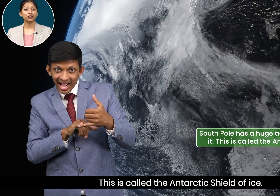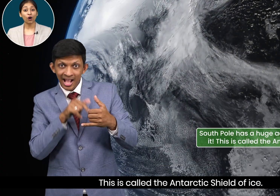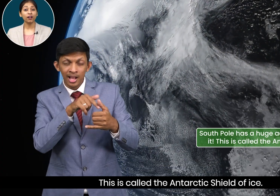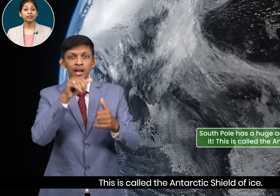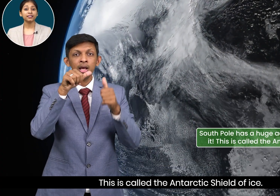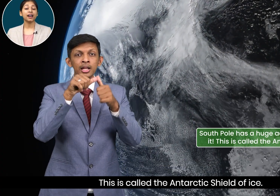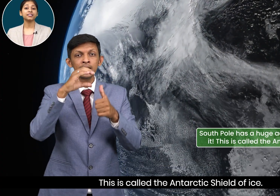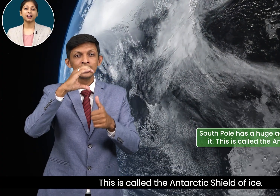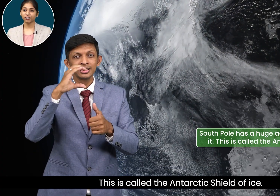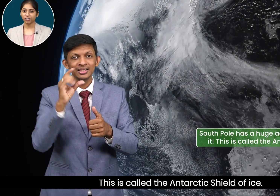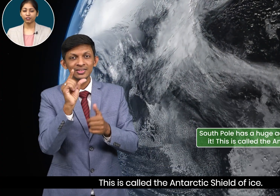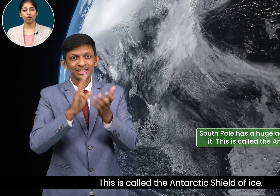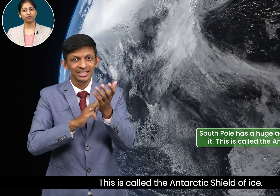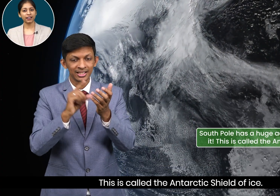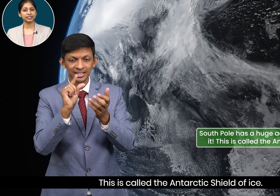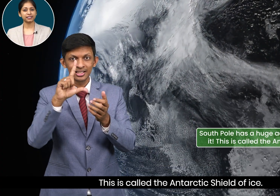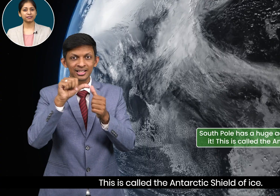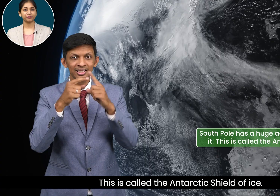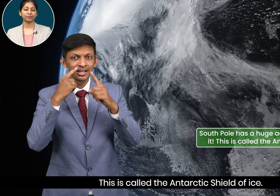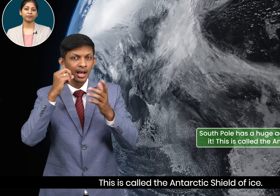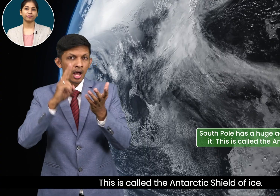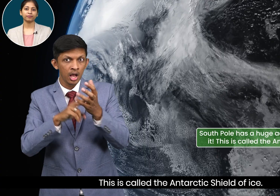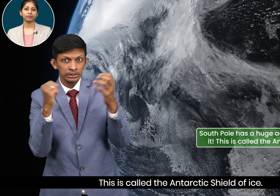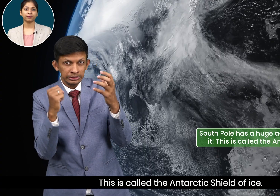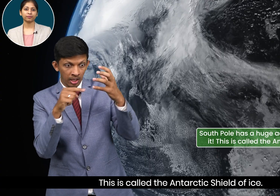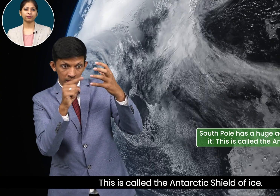This is called the Antarctic Shield of Ice.